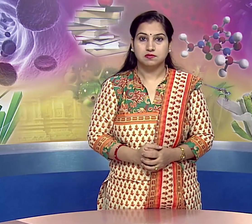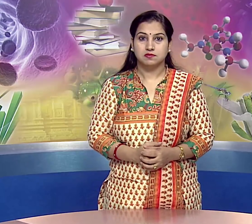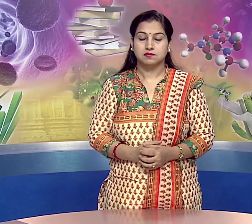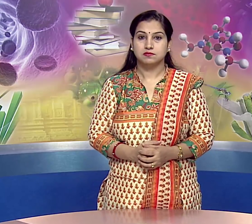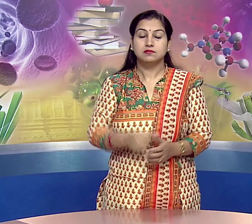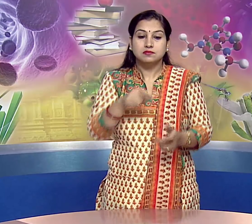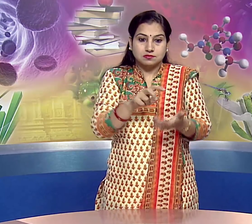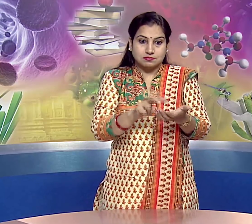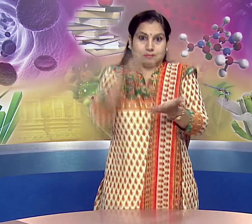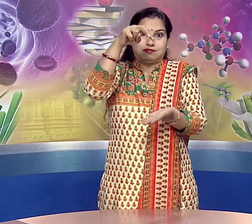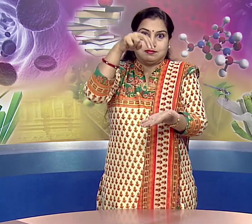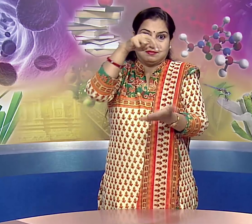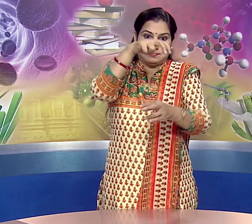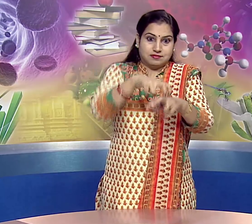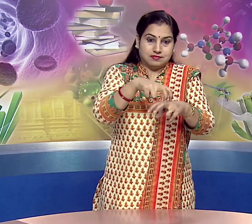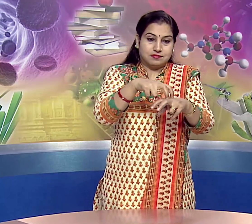he jumped over the table,